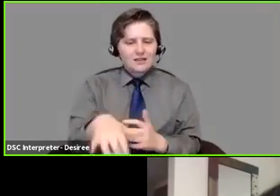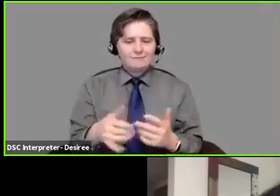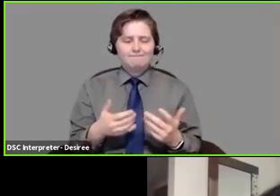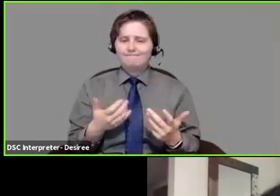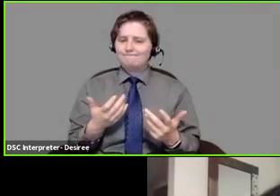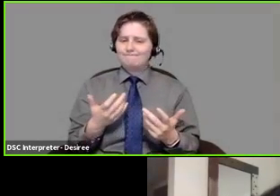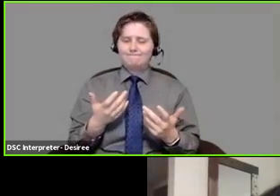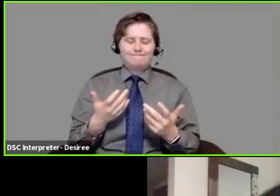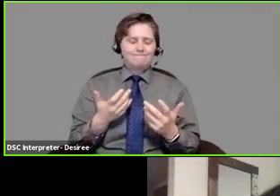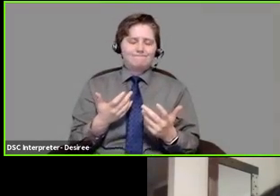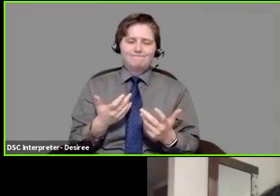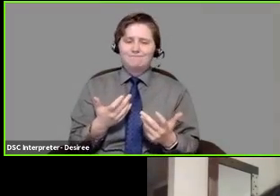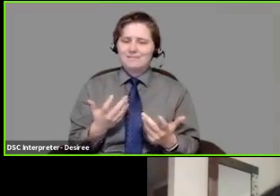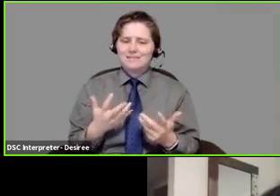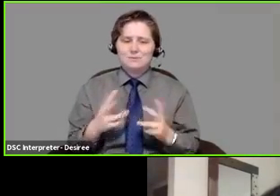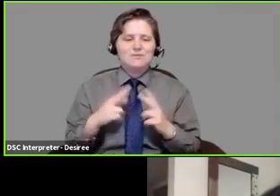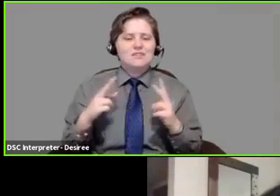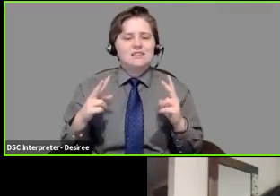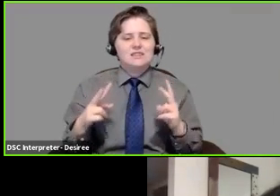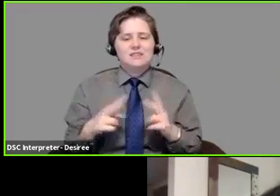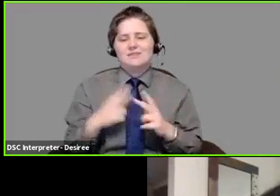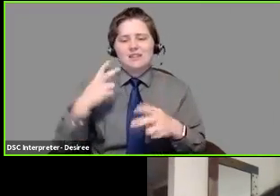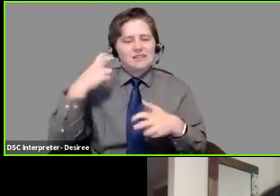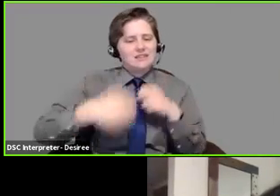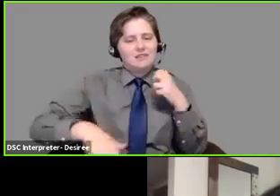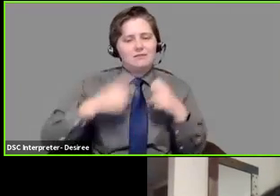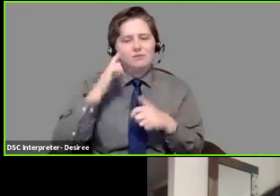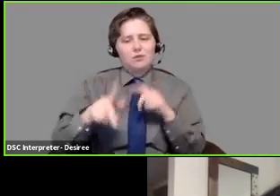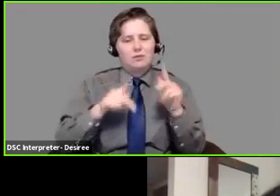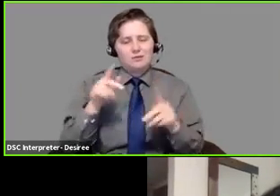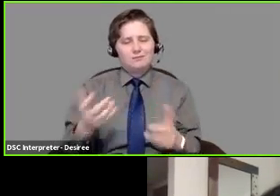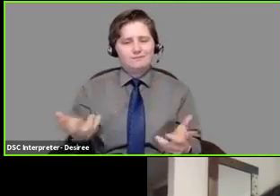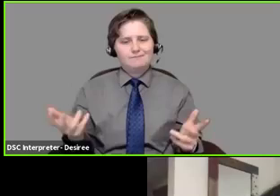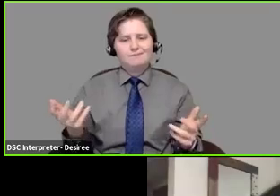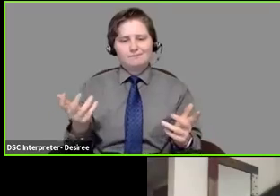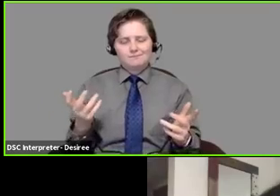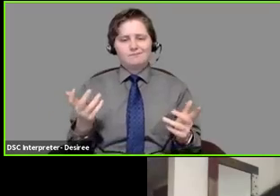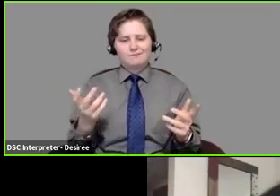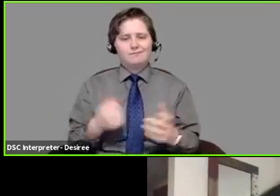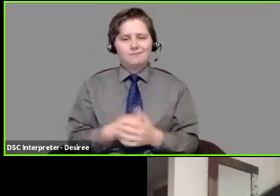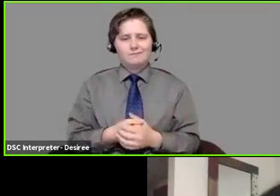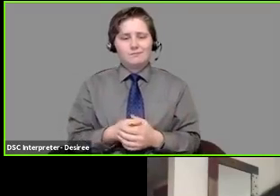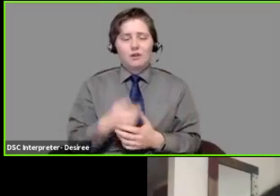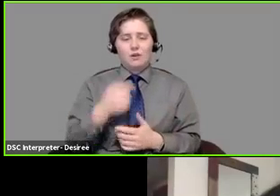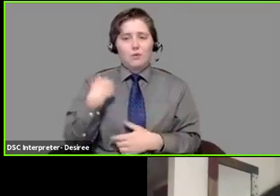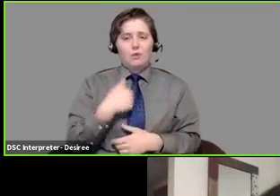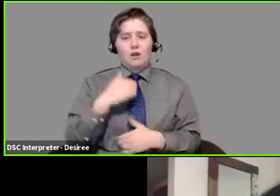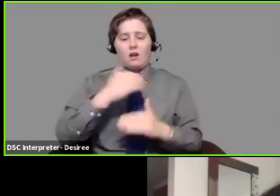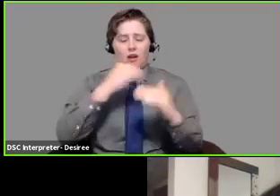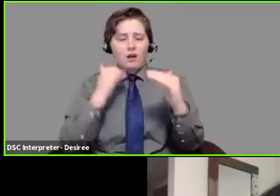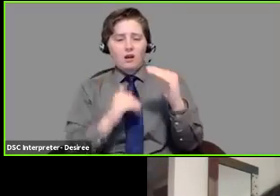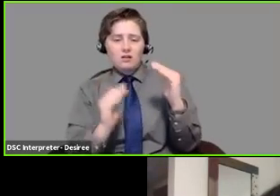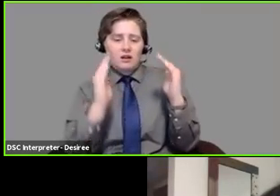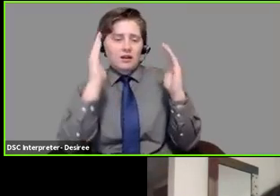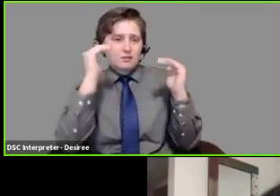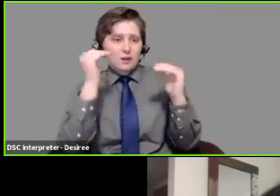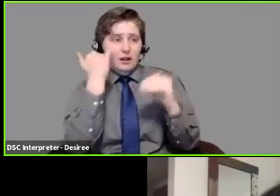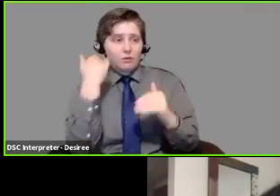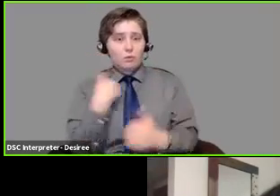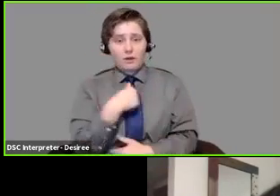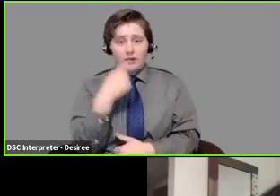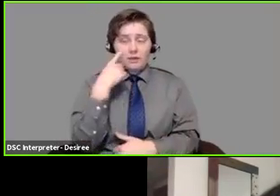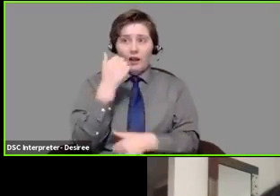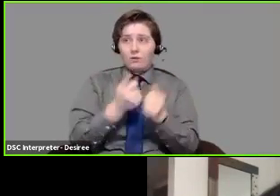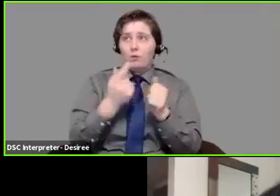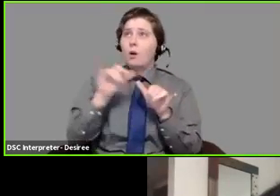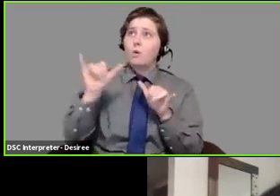It's just been very, very difficult for people. And to underestimate, if we think everyone stayed at home